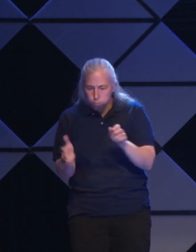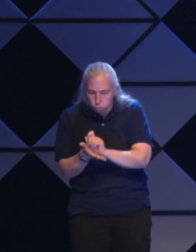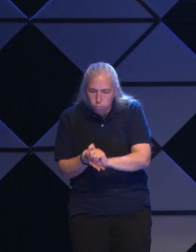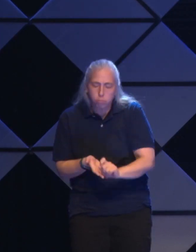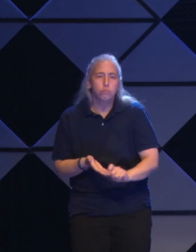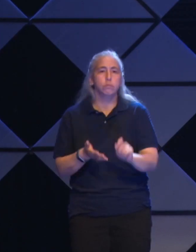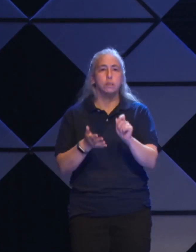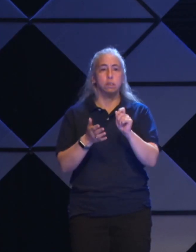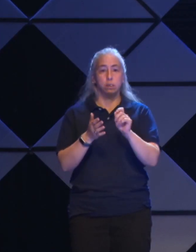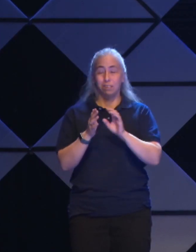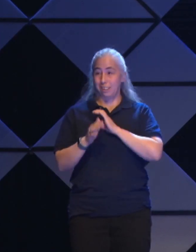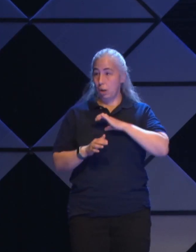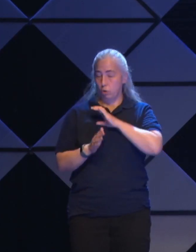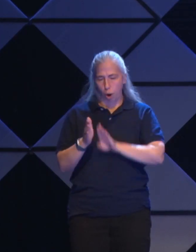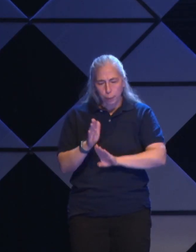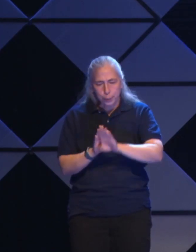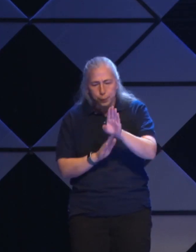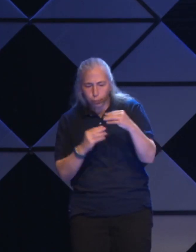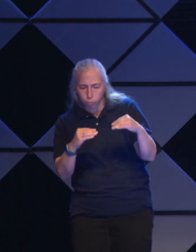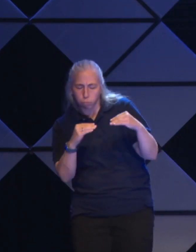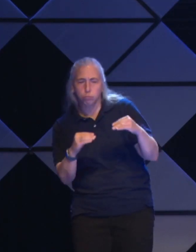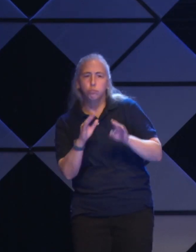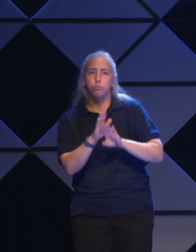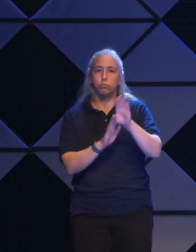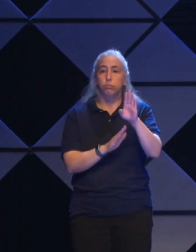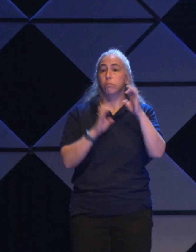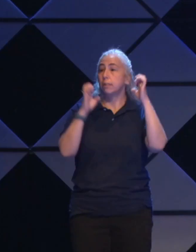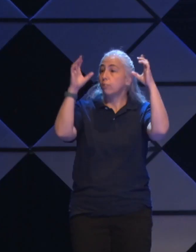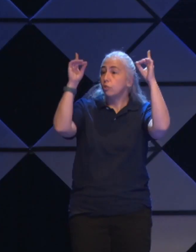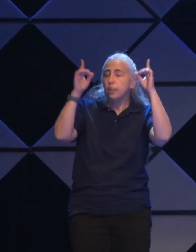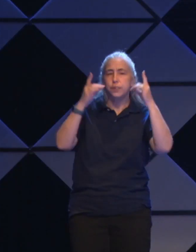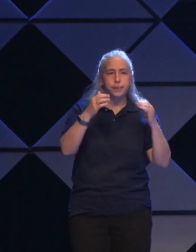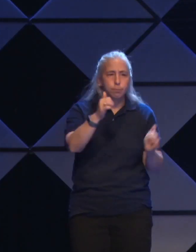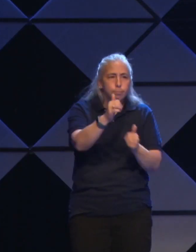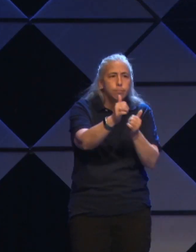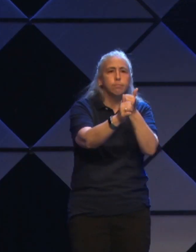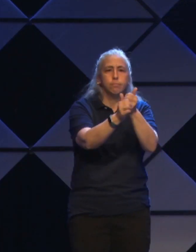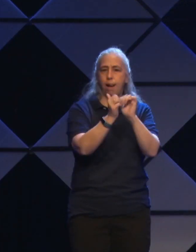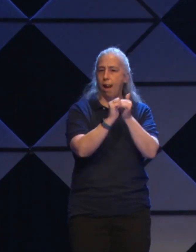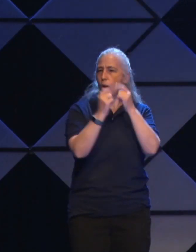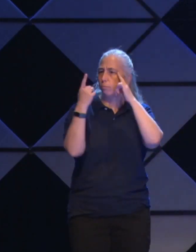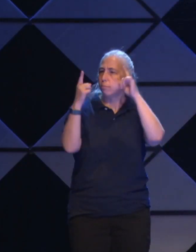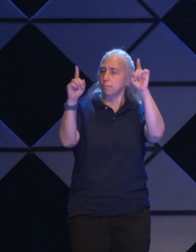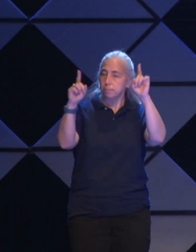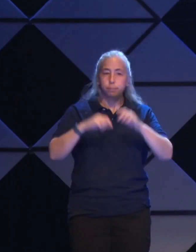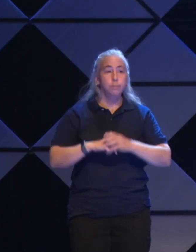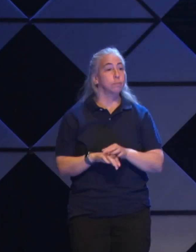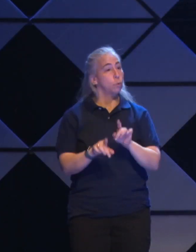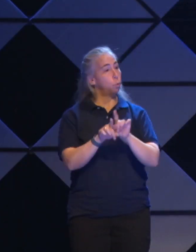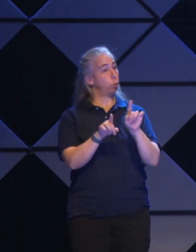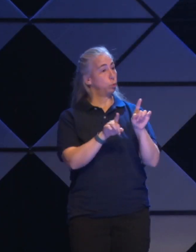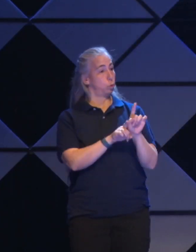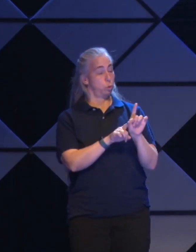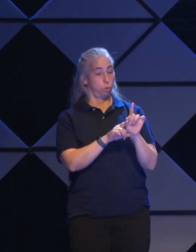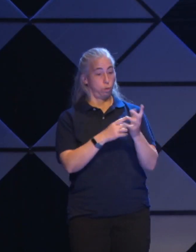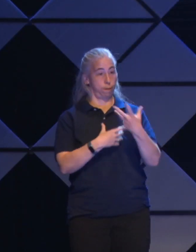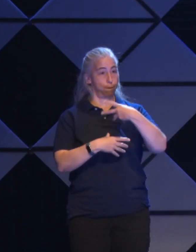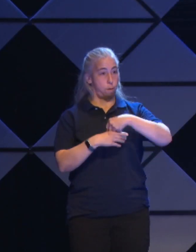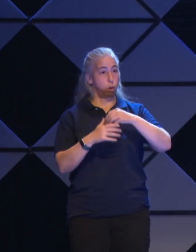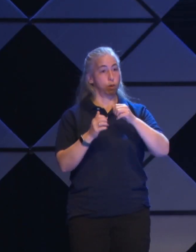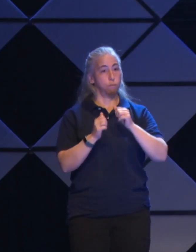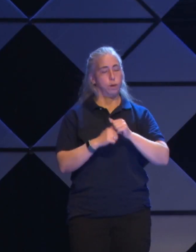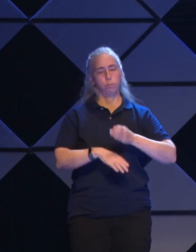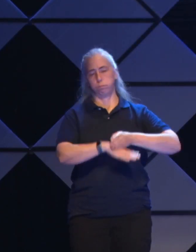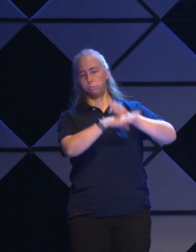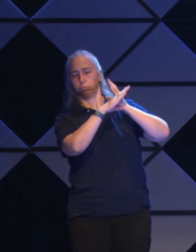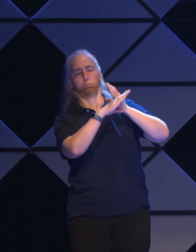their education. We also have been involved, and we are still very much involved in preventing human trafficking